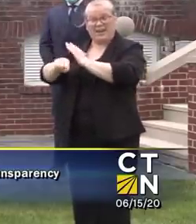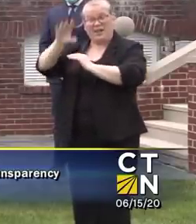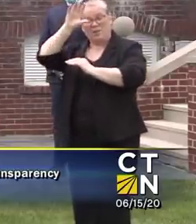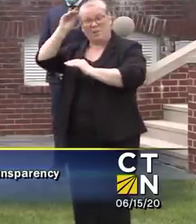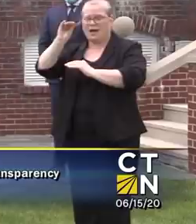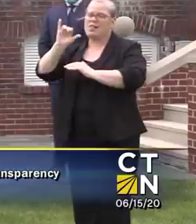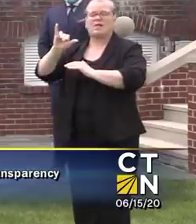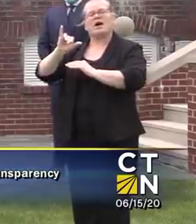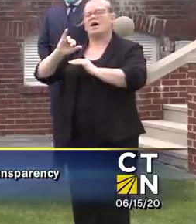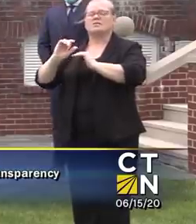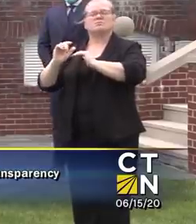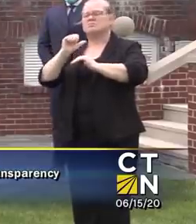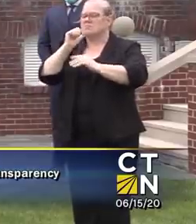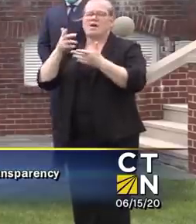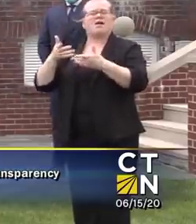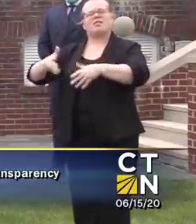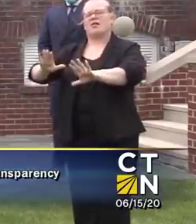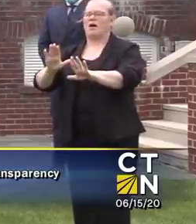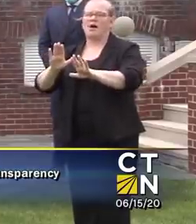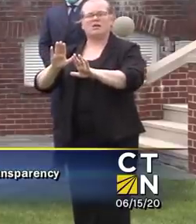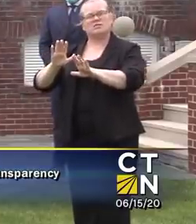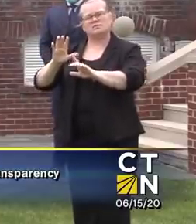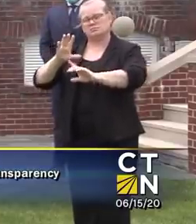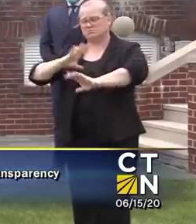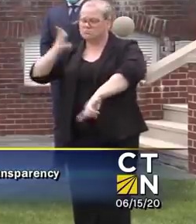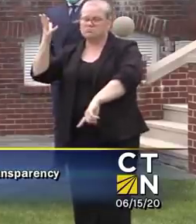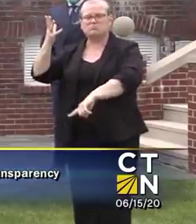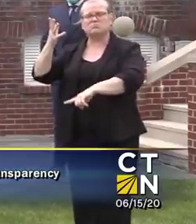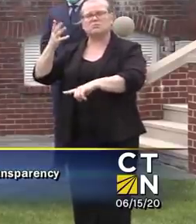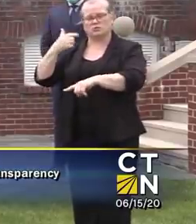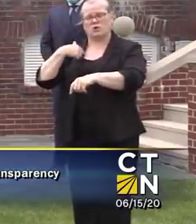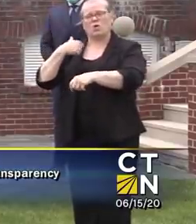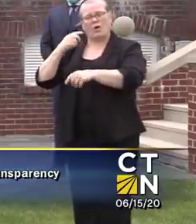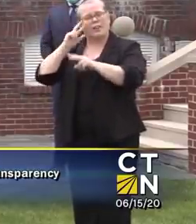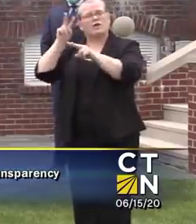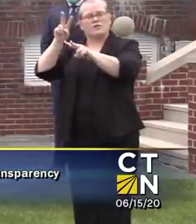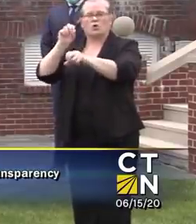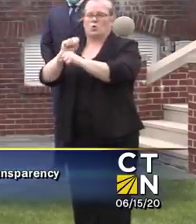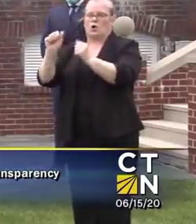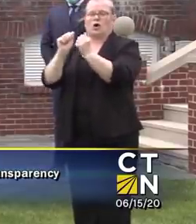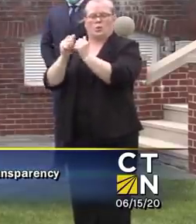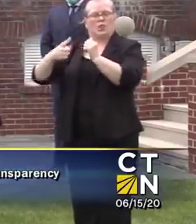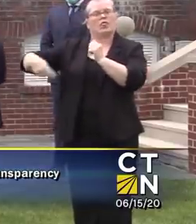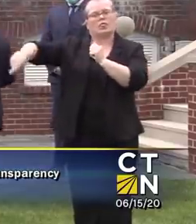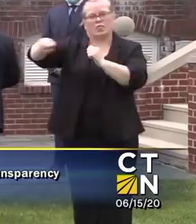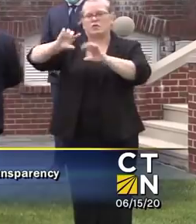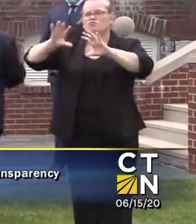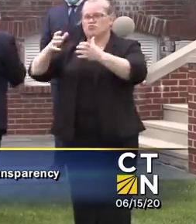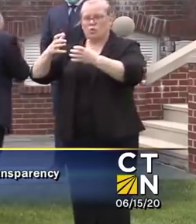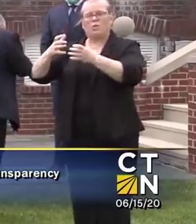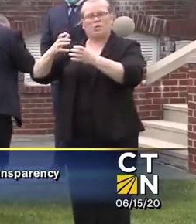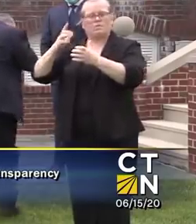on police reforms so that that doesn't happen again. Thank you.